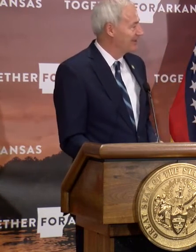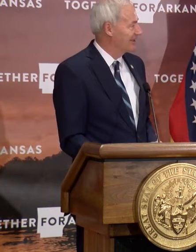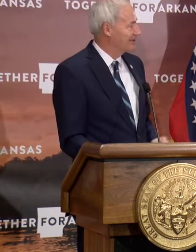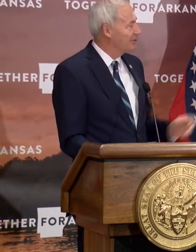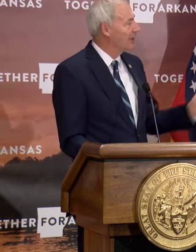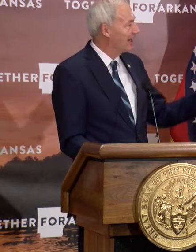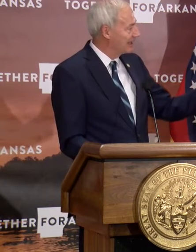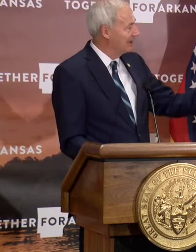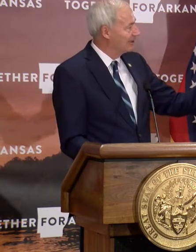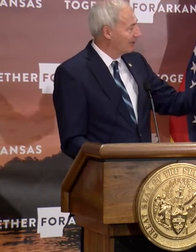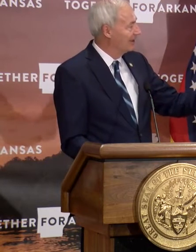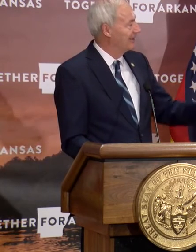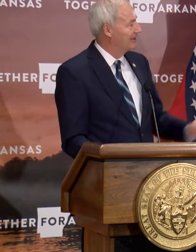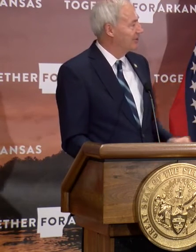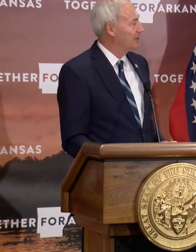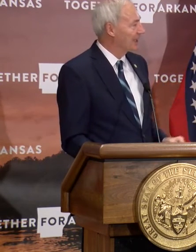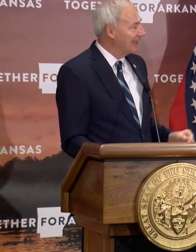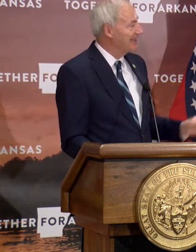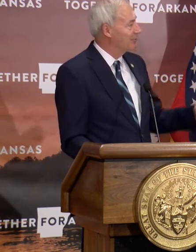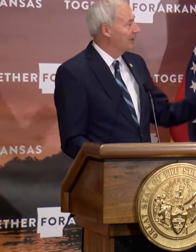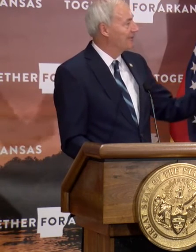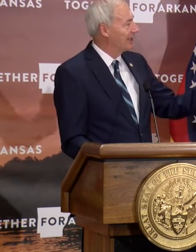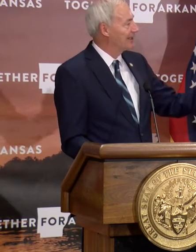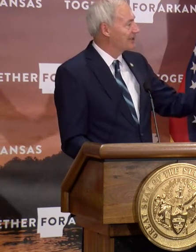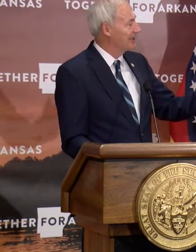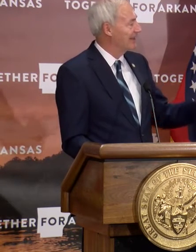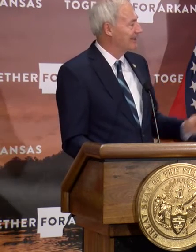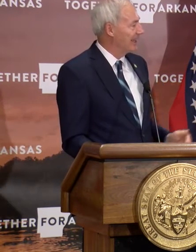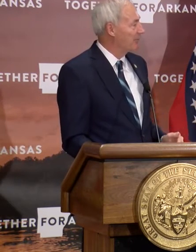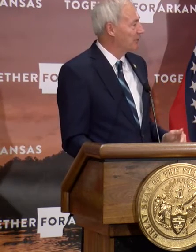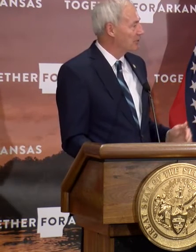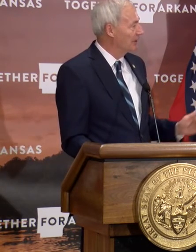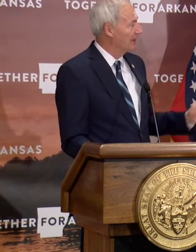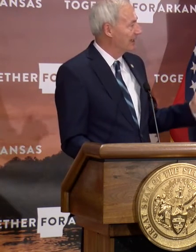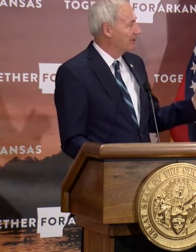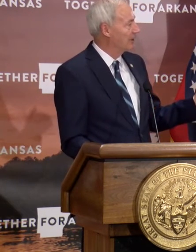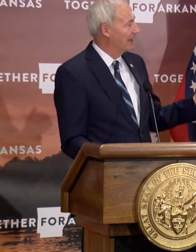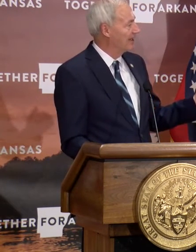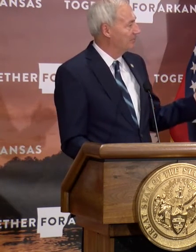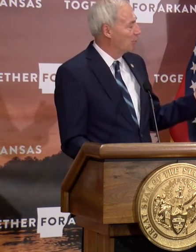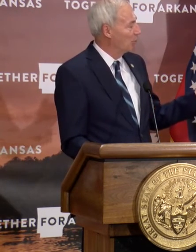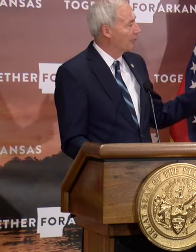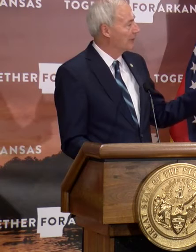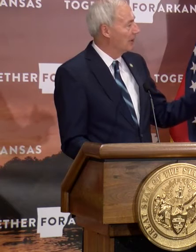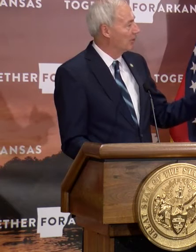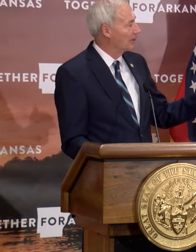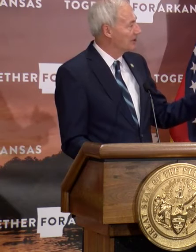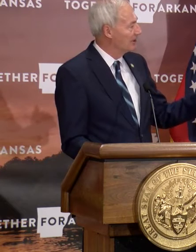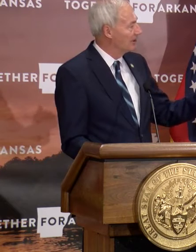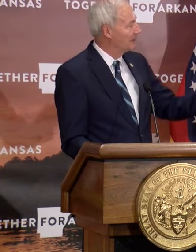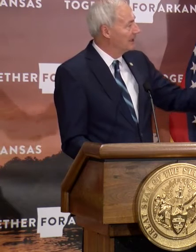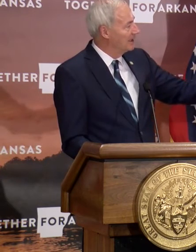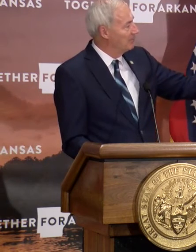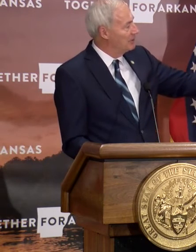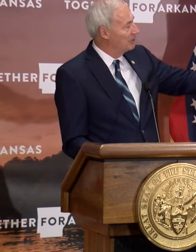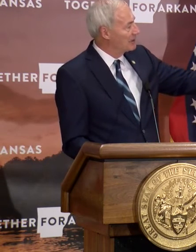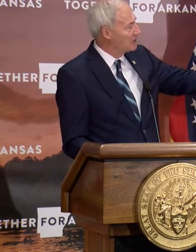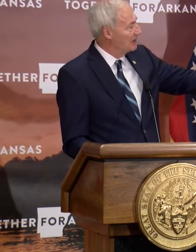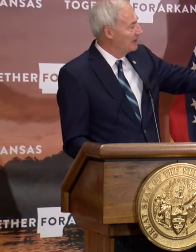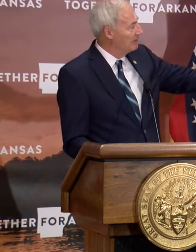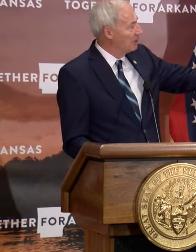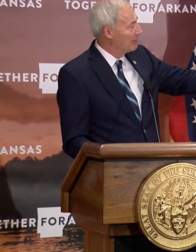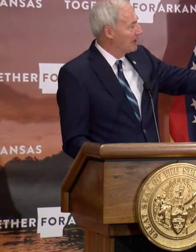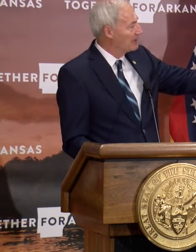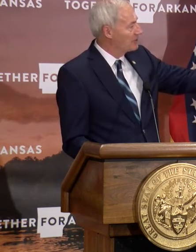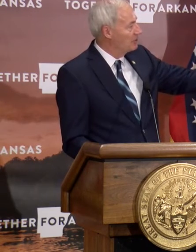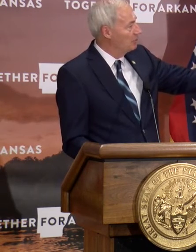don't get too cocky or too elated whenever I see that downward trend. I look at it more over the longer term, but you can